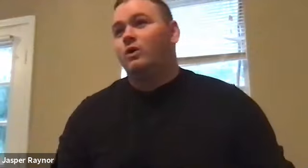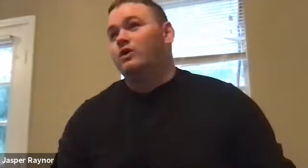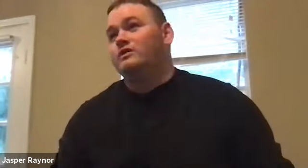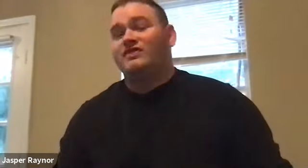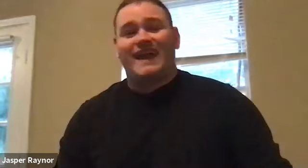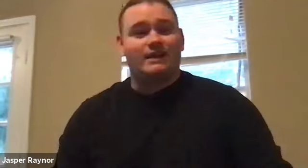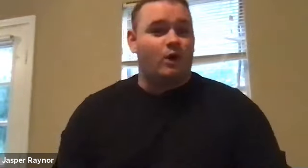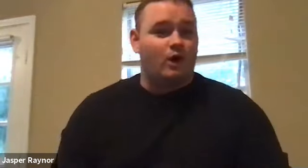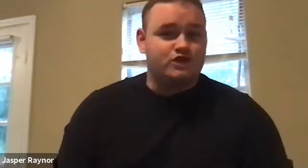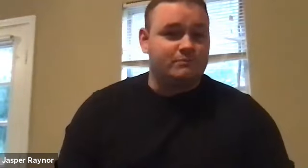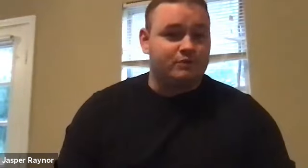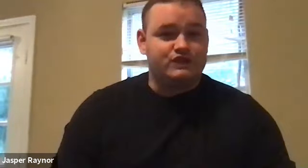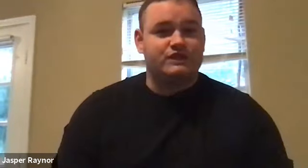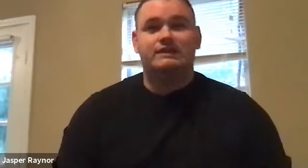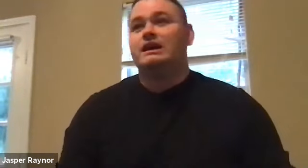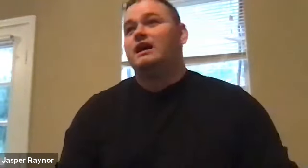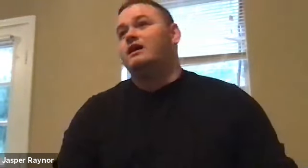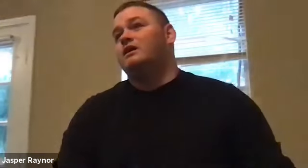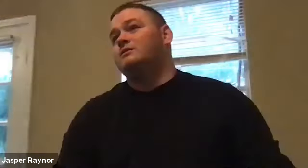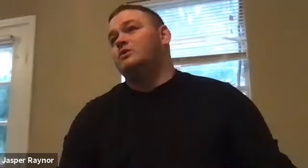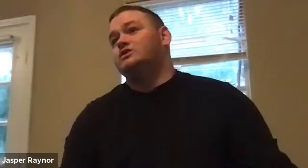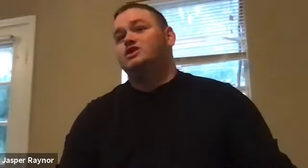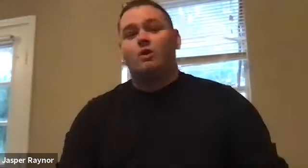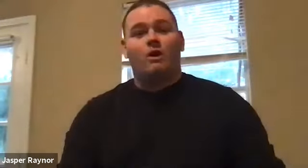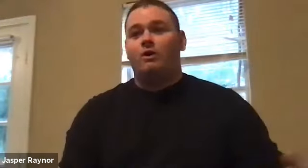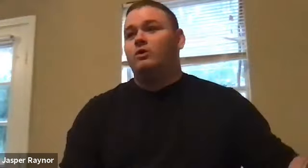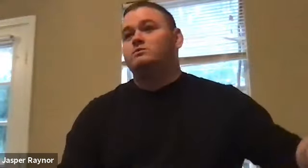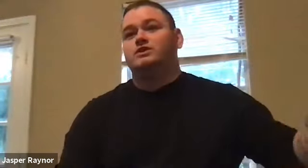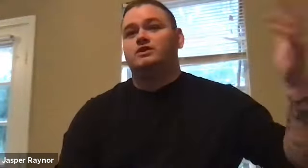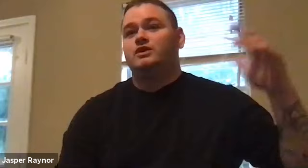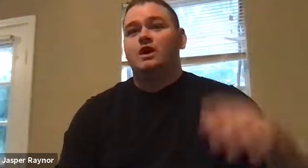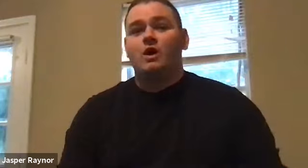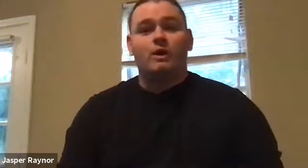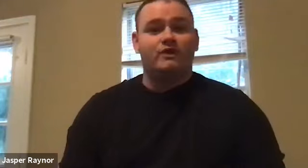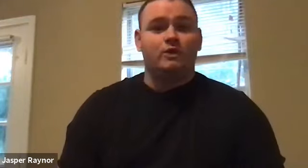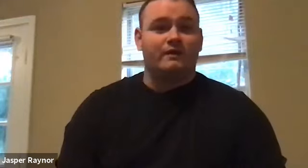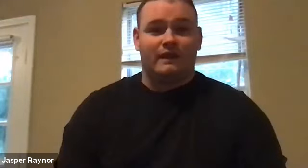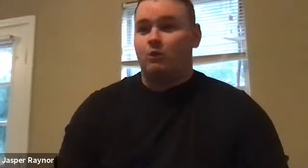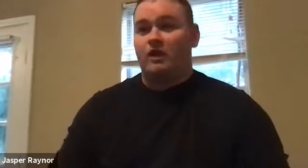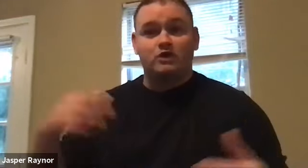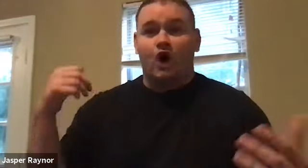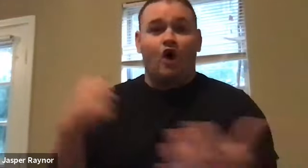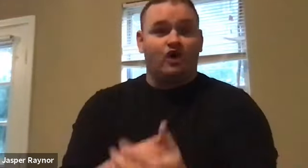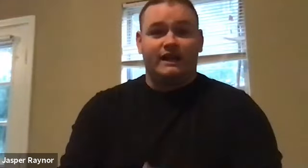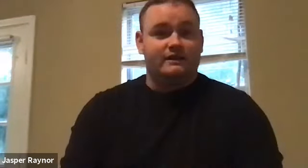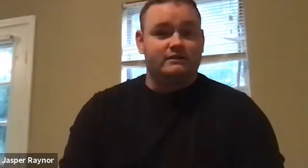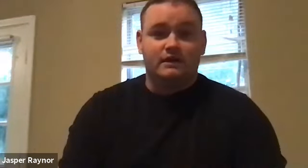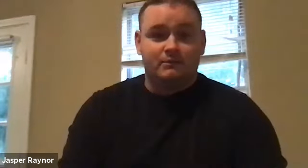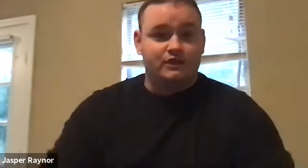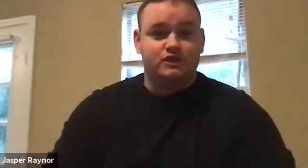or Nathaniel Ocean preaching, or Joe Holmes or whoever, you can, like one of those hard hitting preachers